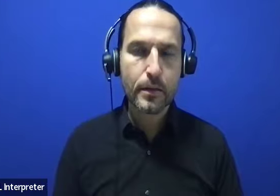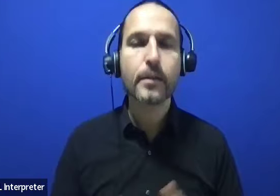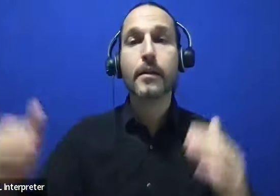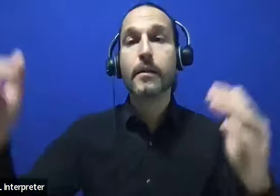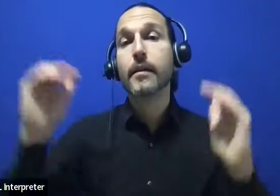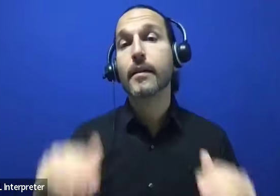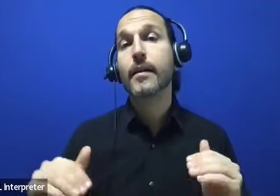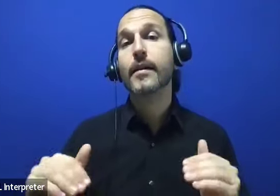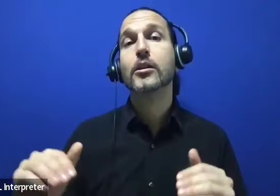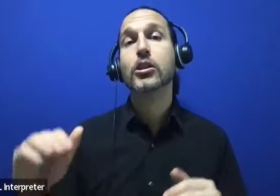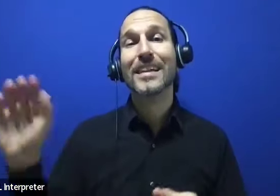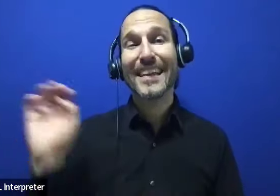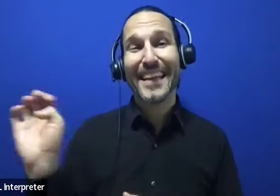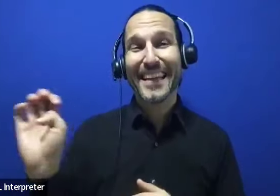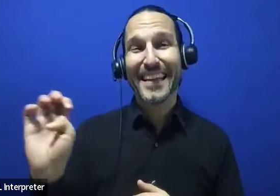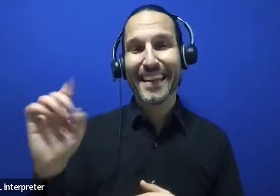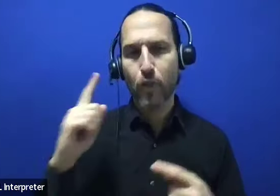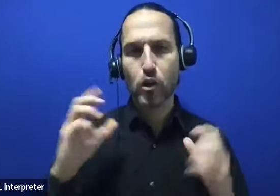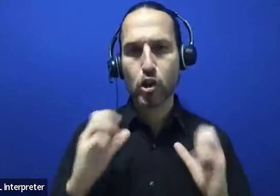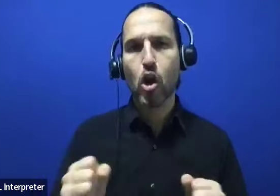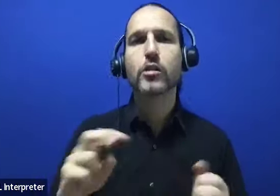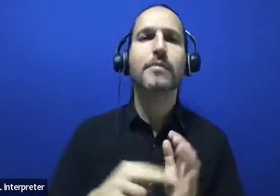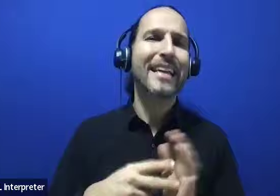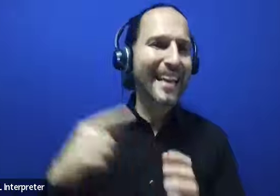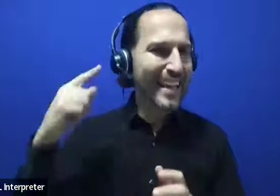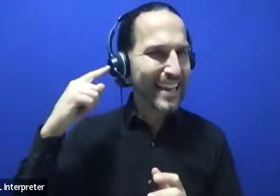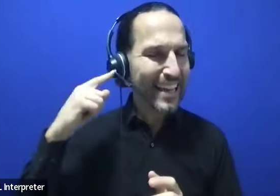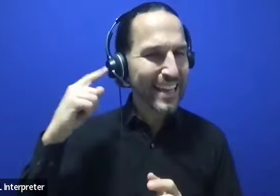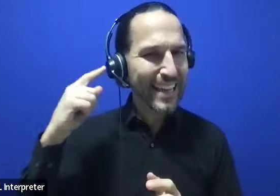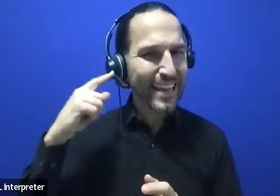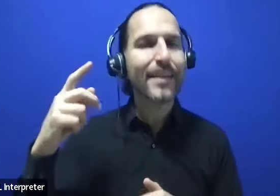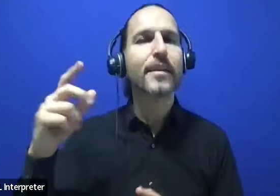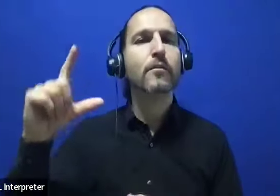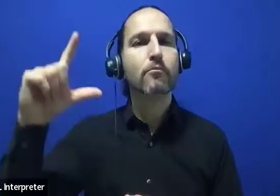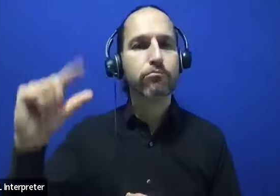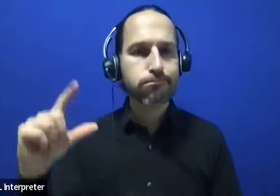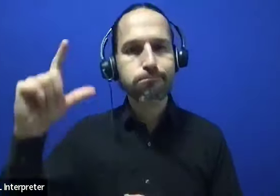Okay, the E is for malformations to the ear and hearing loss.